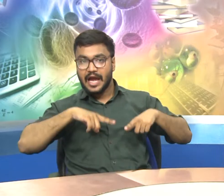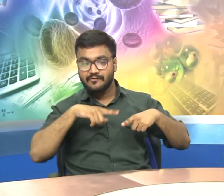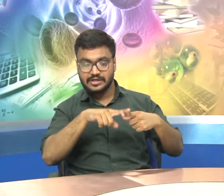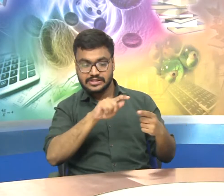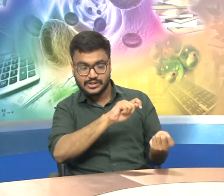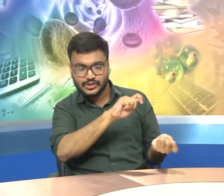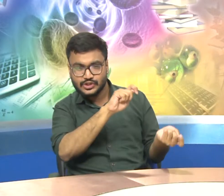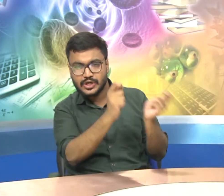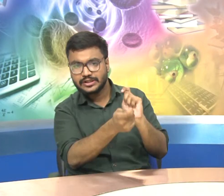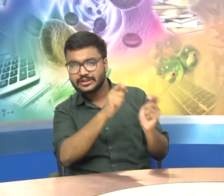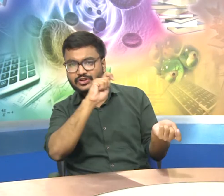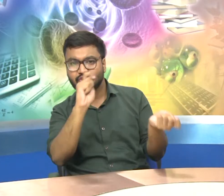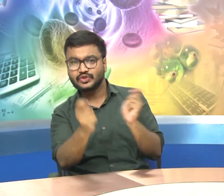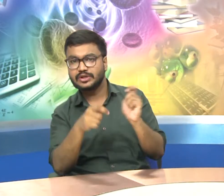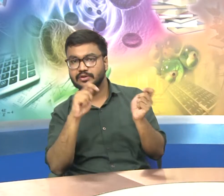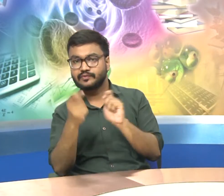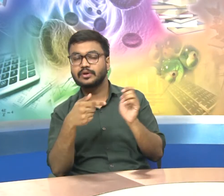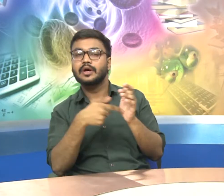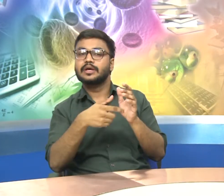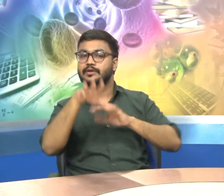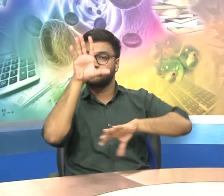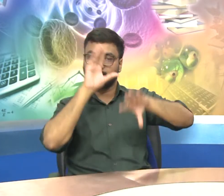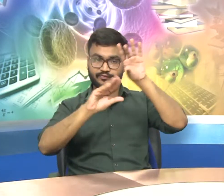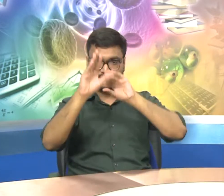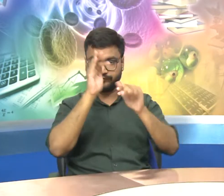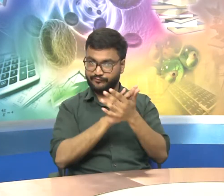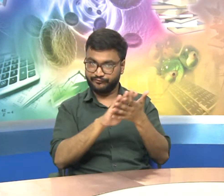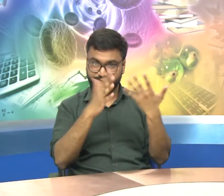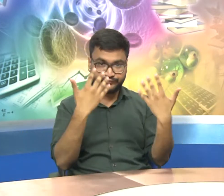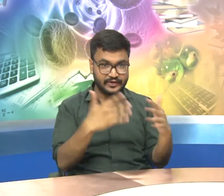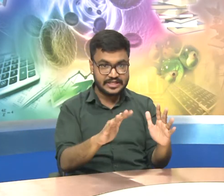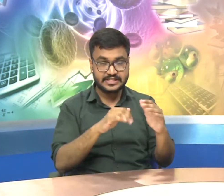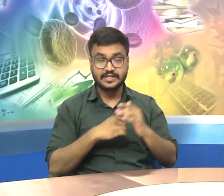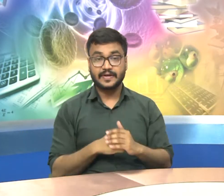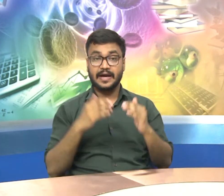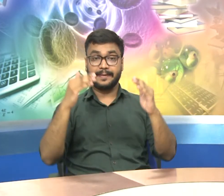evolution of simple to complex life,